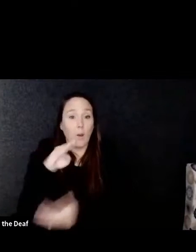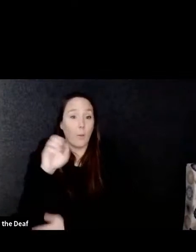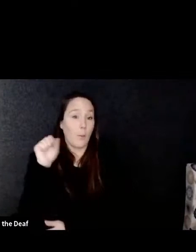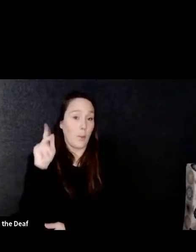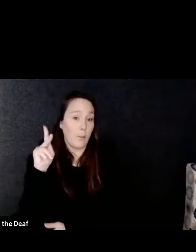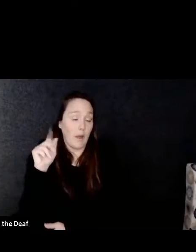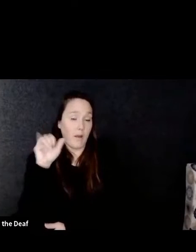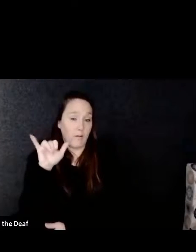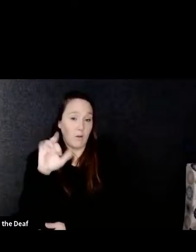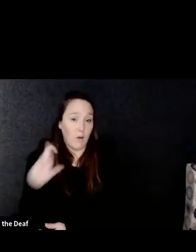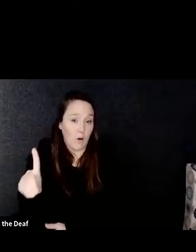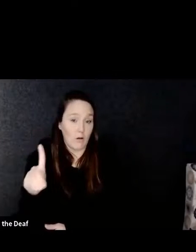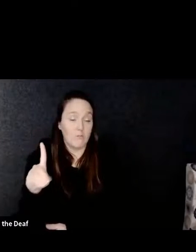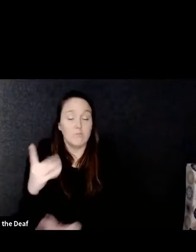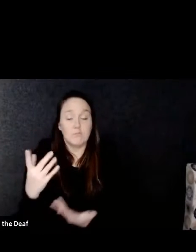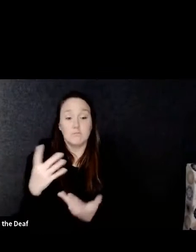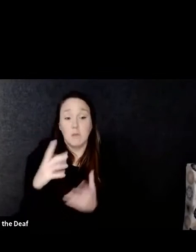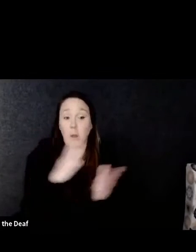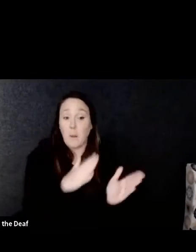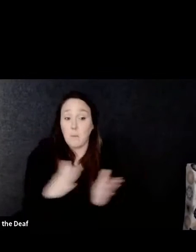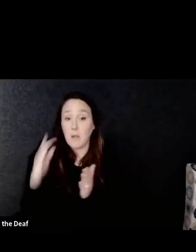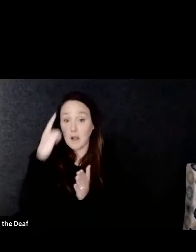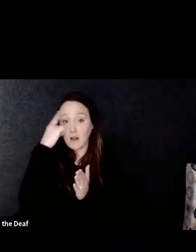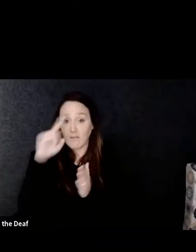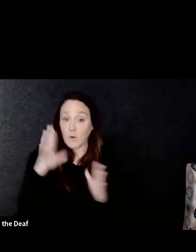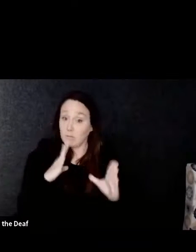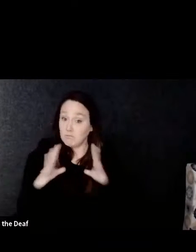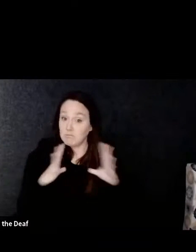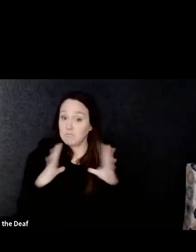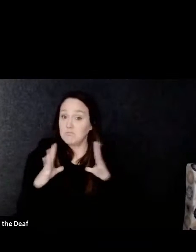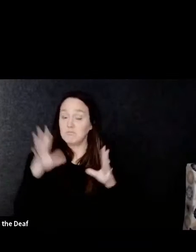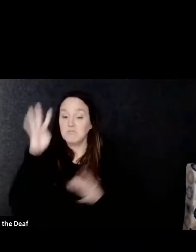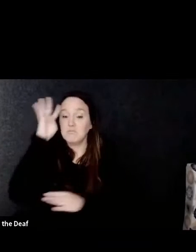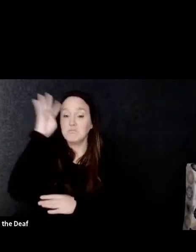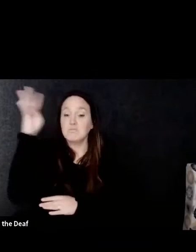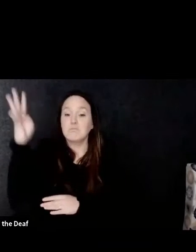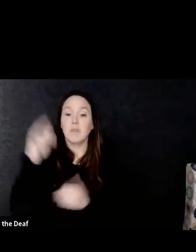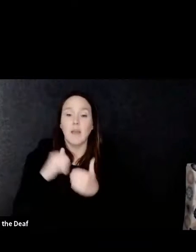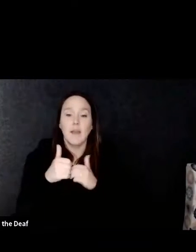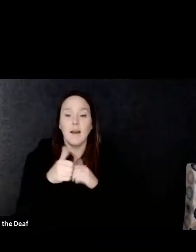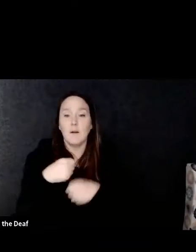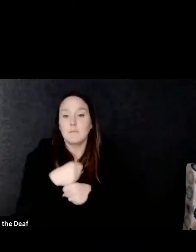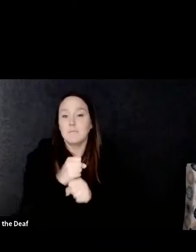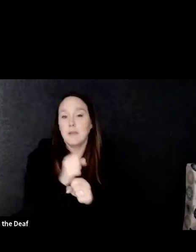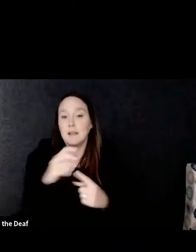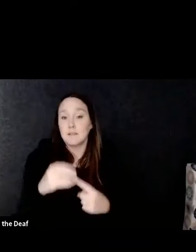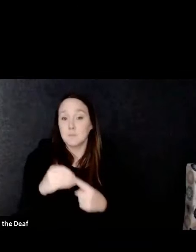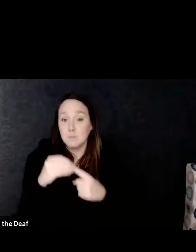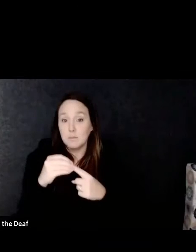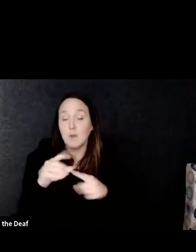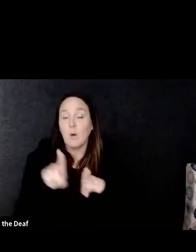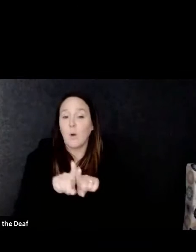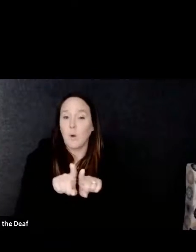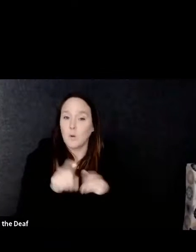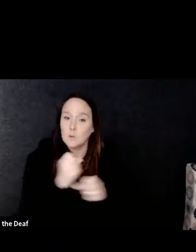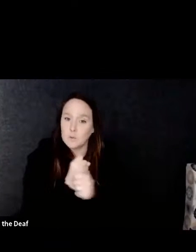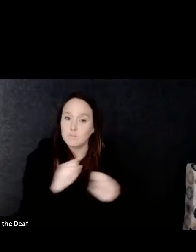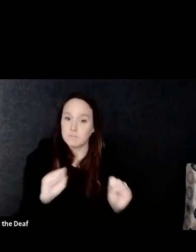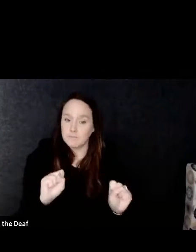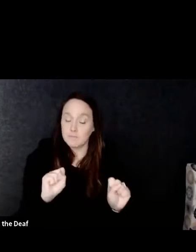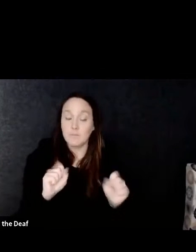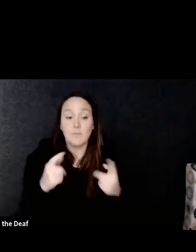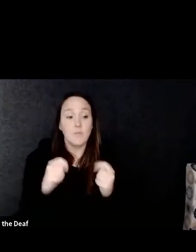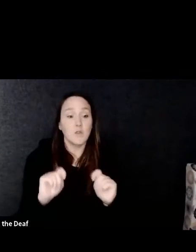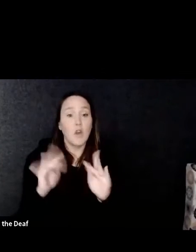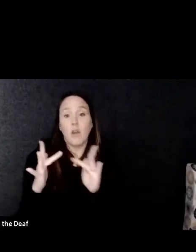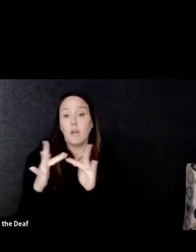When planning for your holidays, be creative about making it special while also safe. Try a virtual